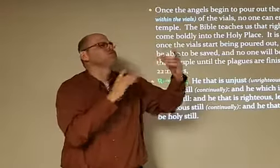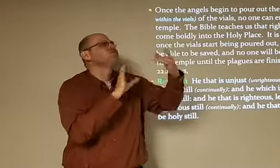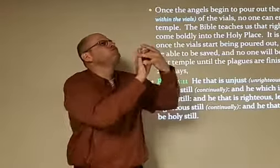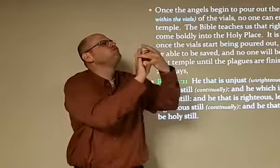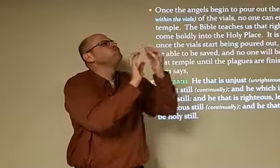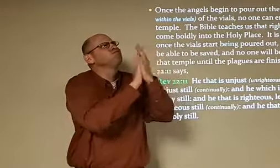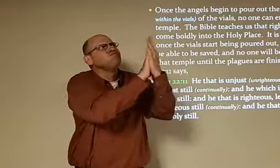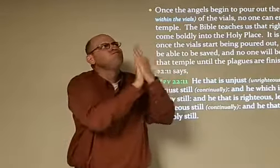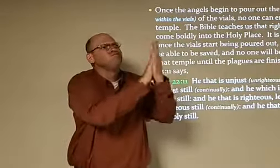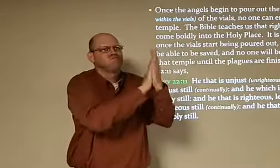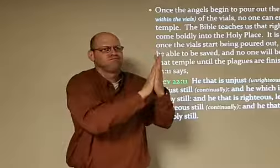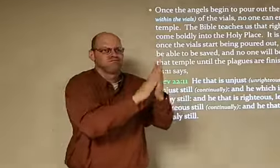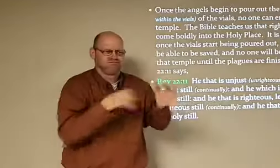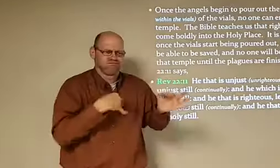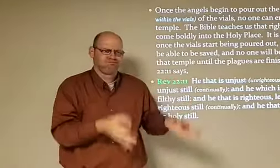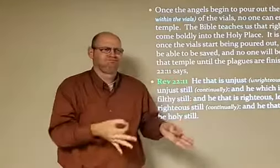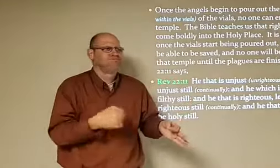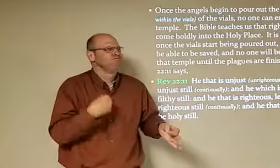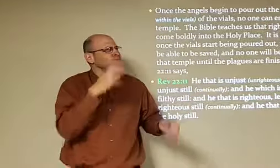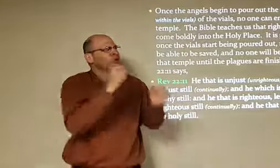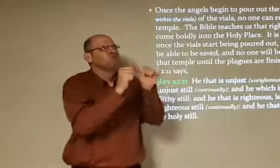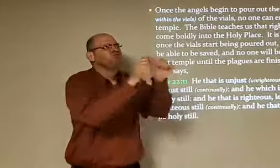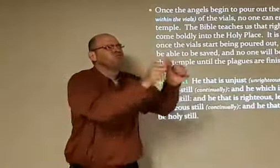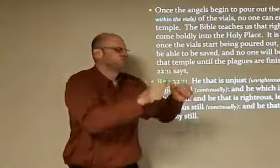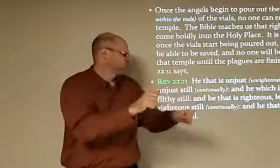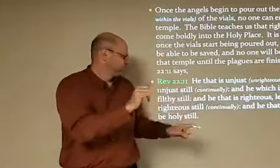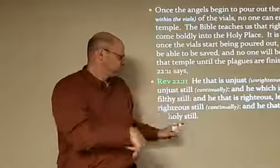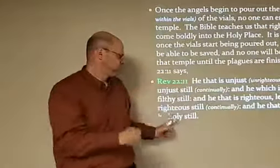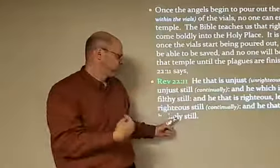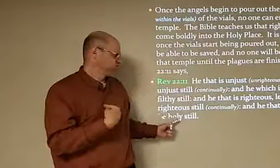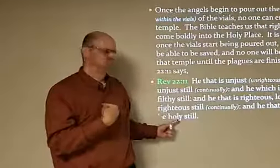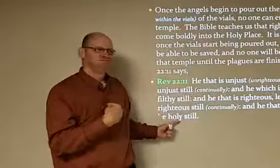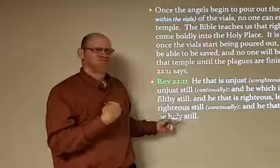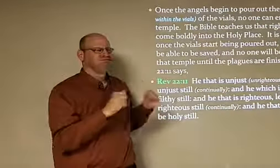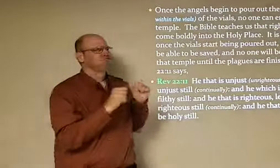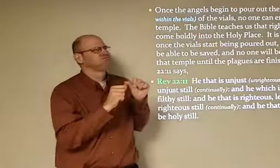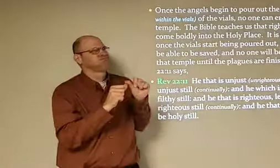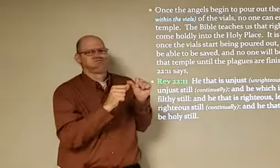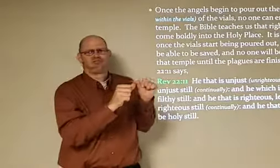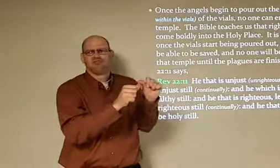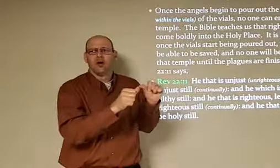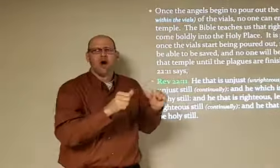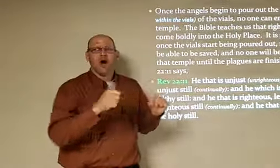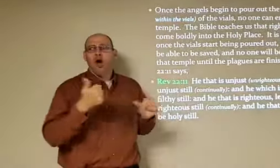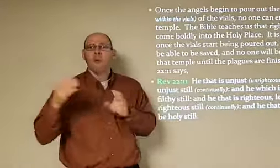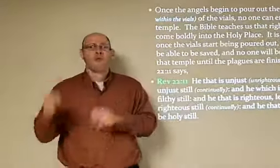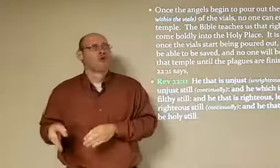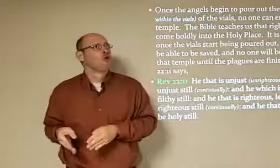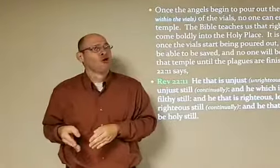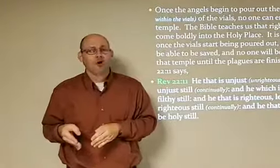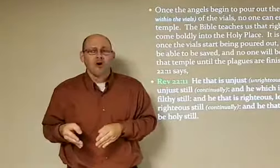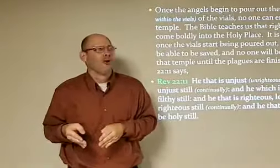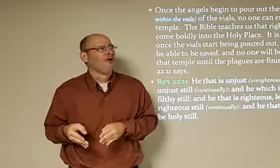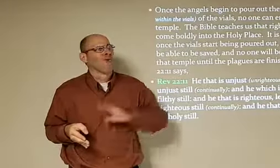got to stay holy. I got to follow him. It's my choice. I'm going to follow him. I'm going to stay holy as best I can. Someone